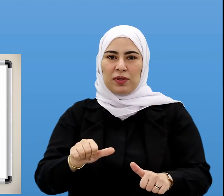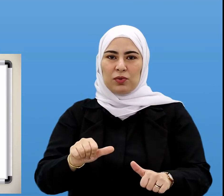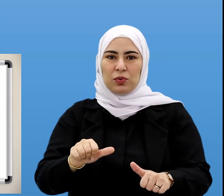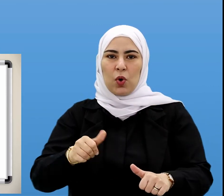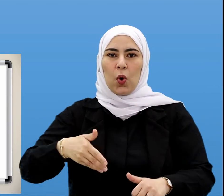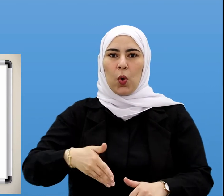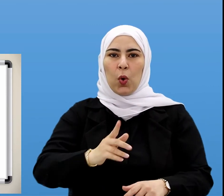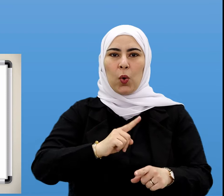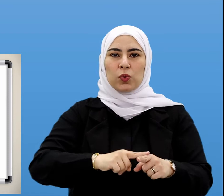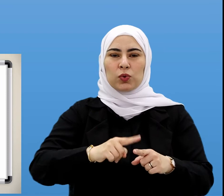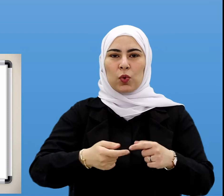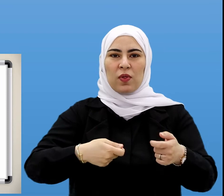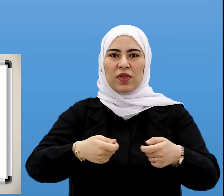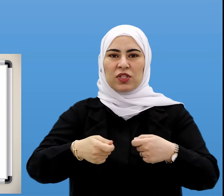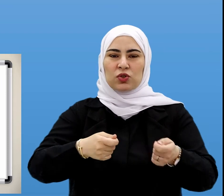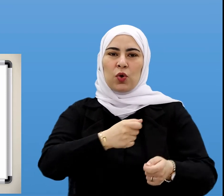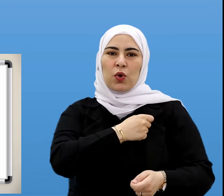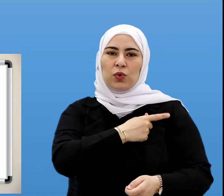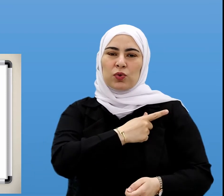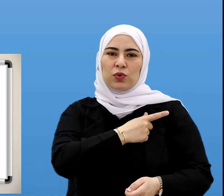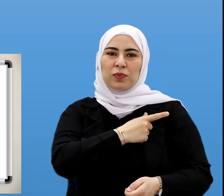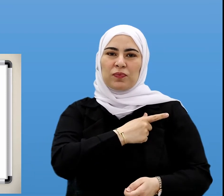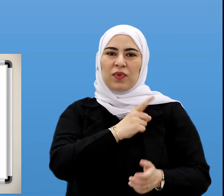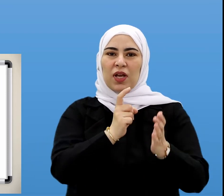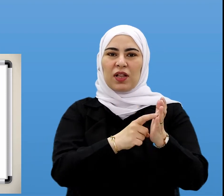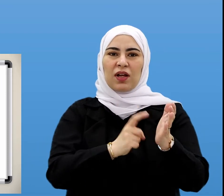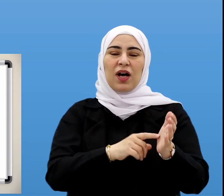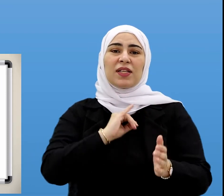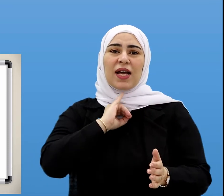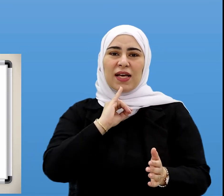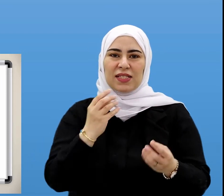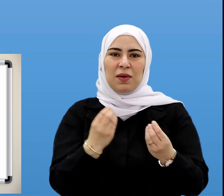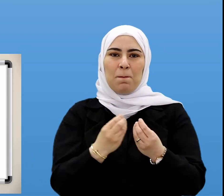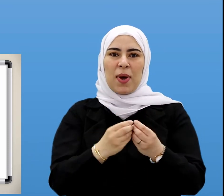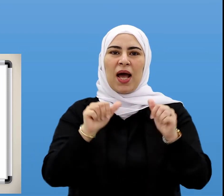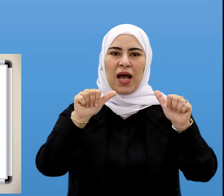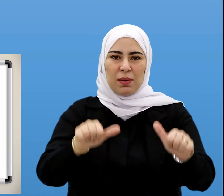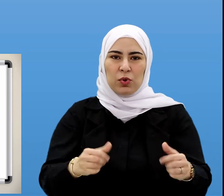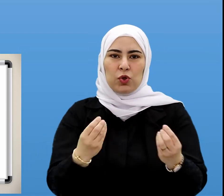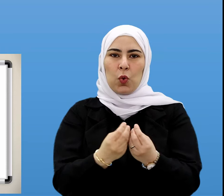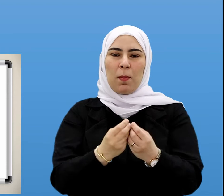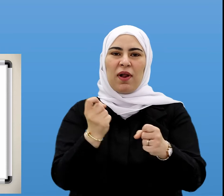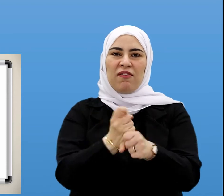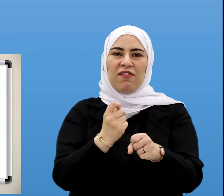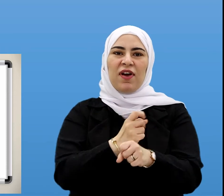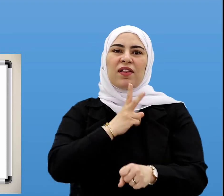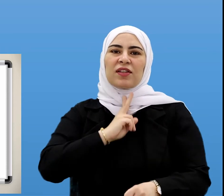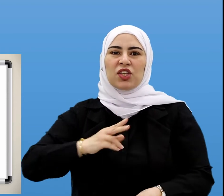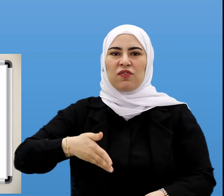we used is able to plus the verb go, which express the ability.